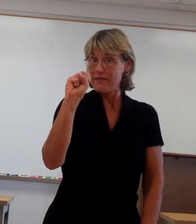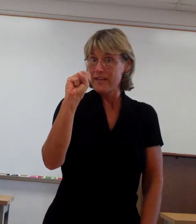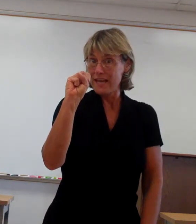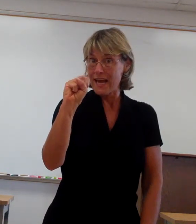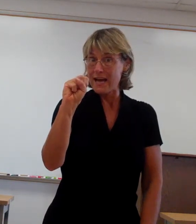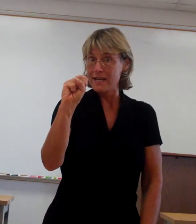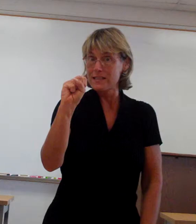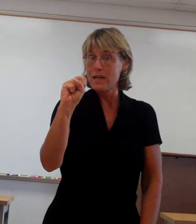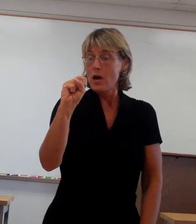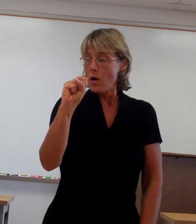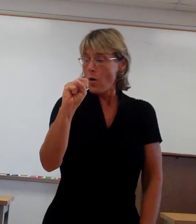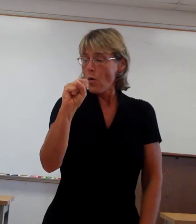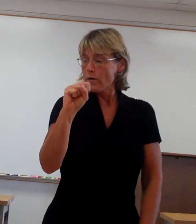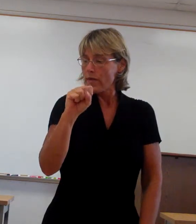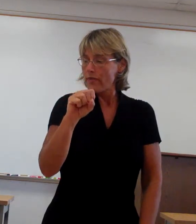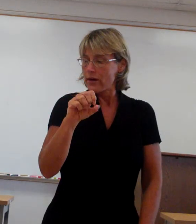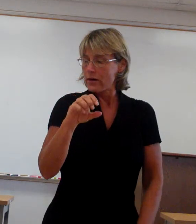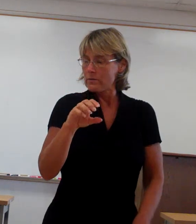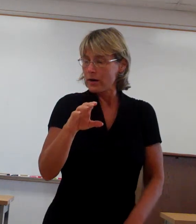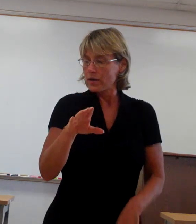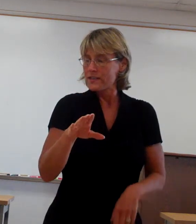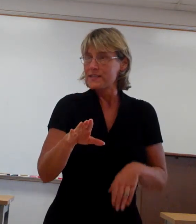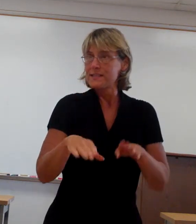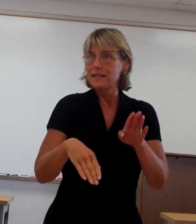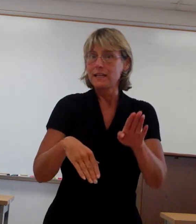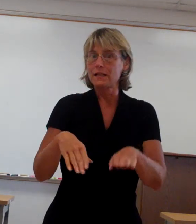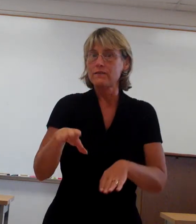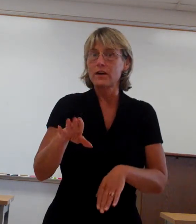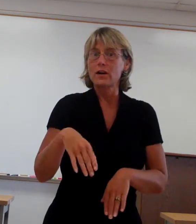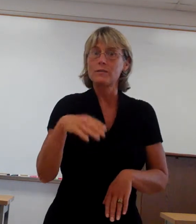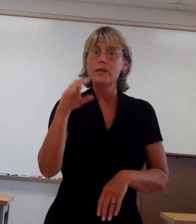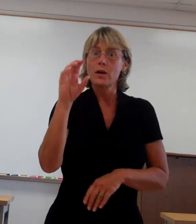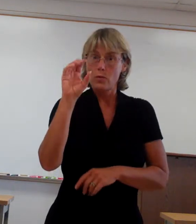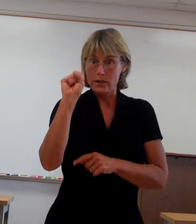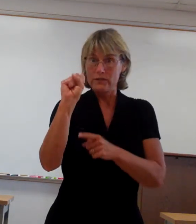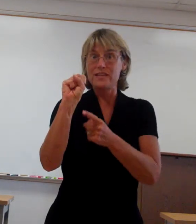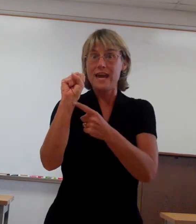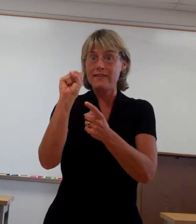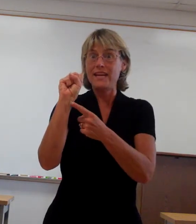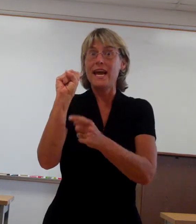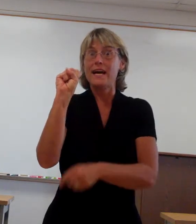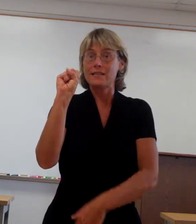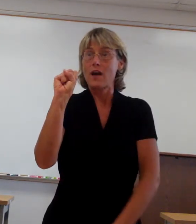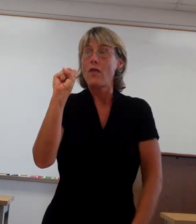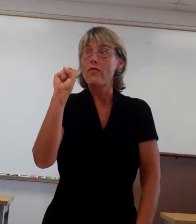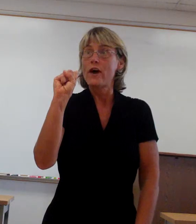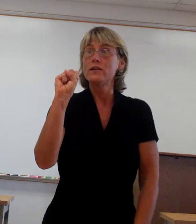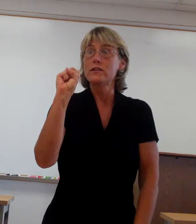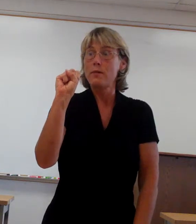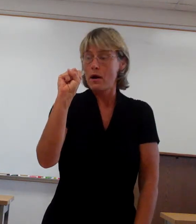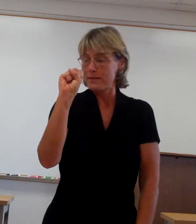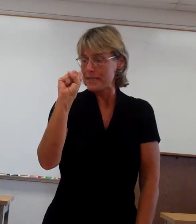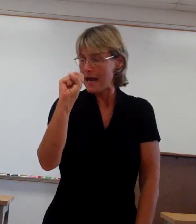the S, or the third person singular verbs where you just have the S. On those, the palm is out.